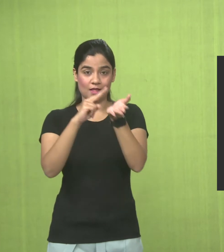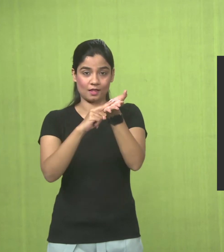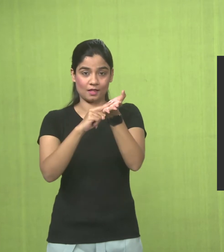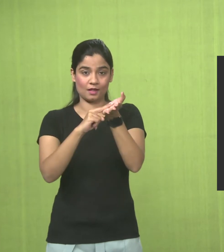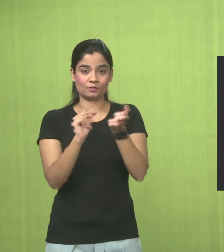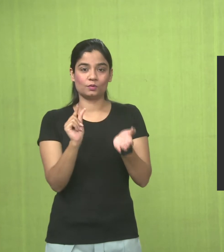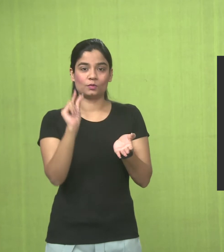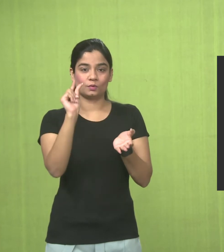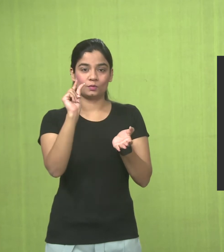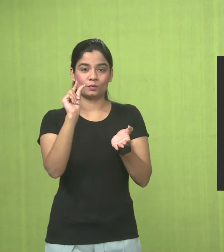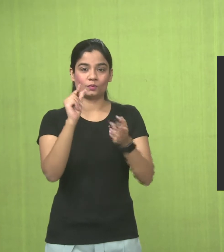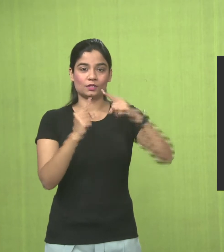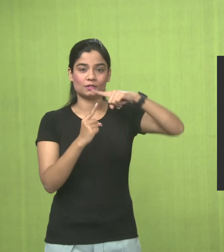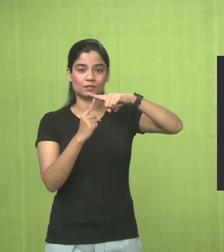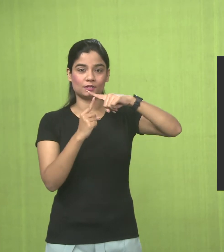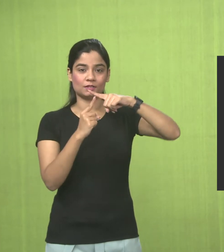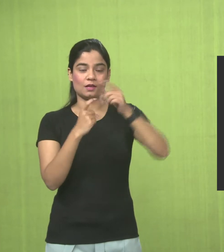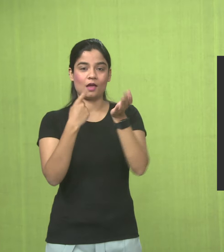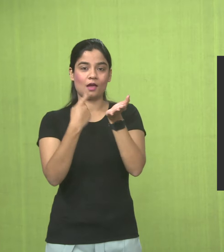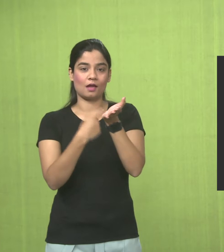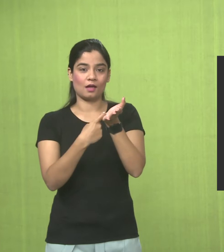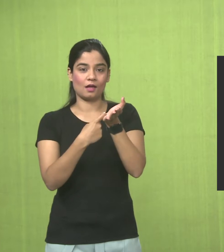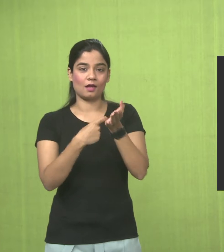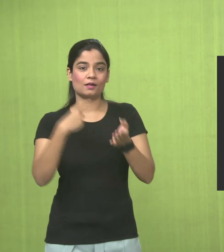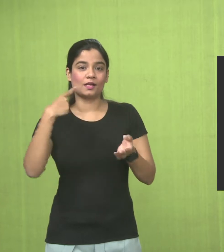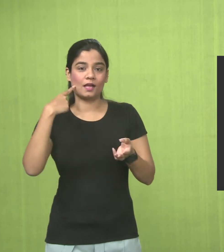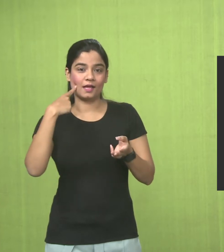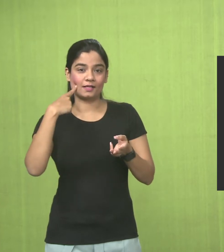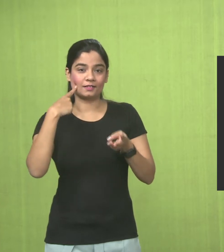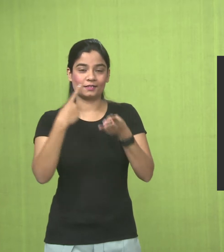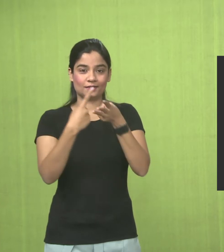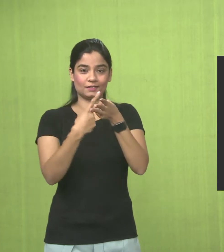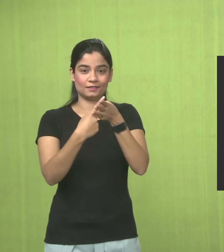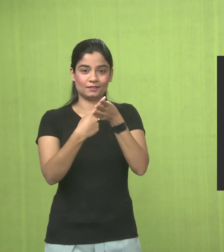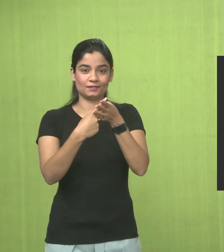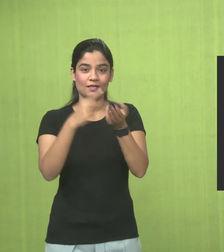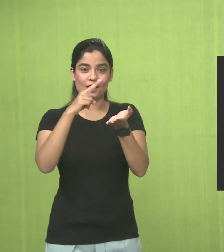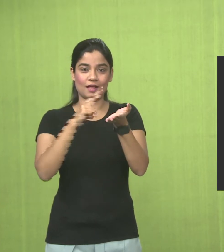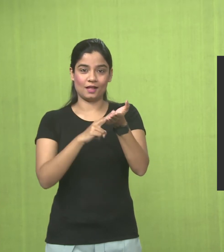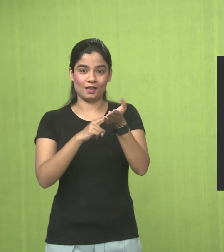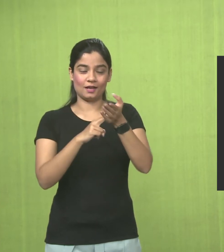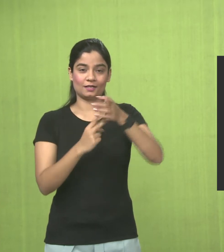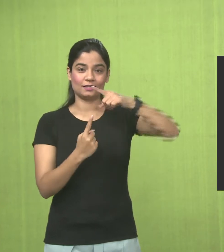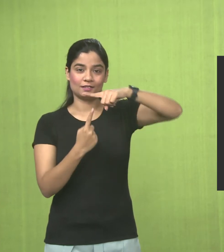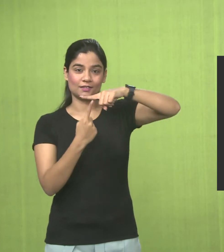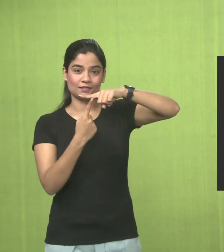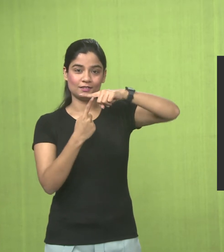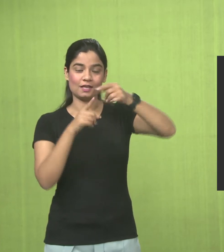Nutrients. A substance that provides nourishment essential for the maintenance of life and growth.